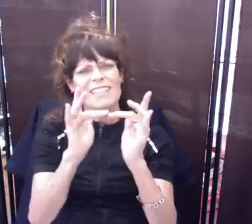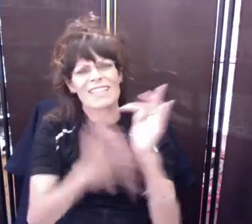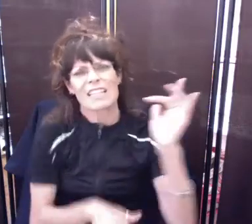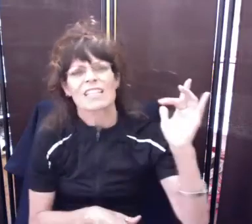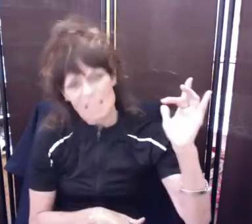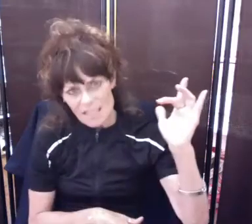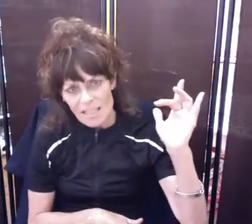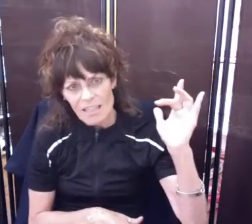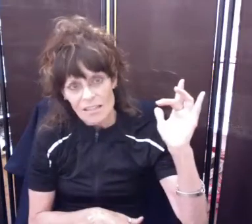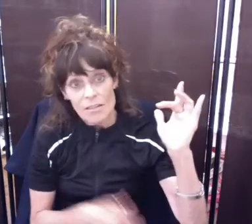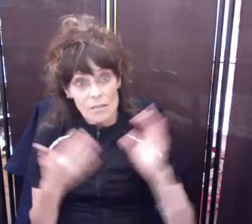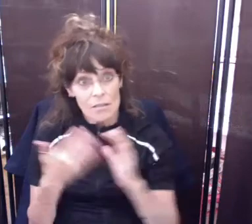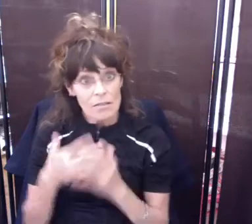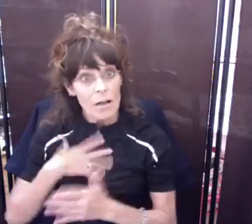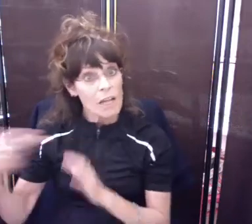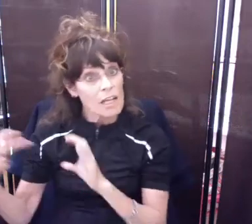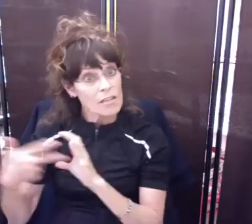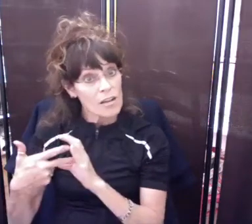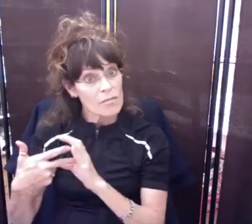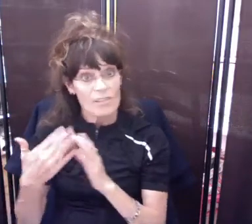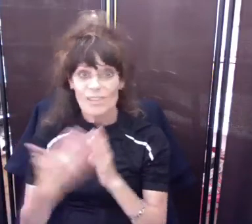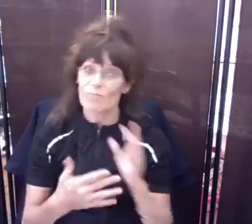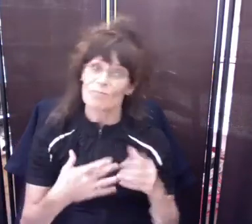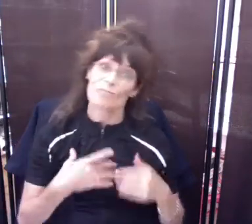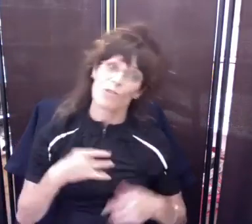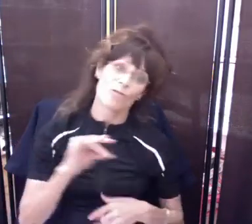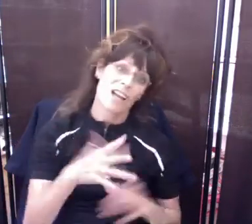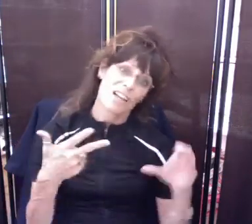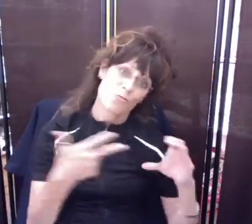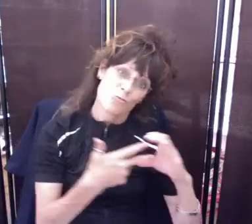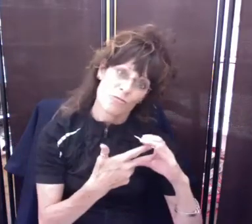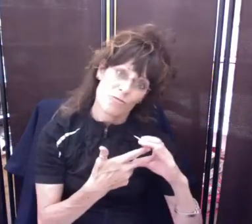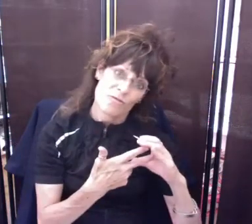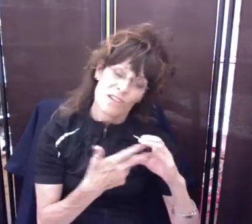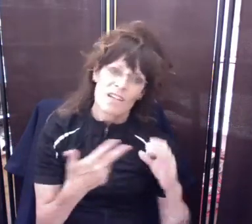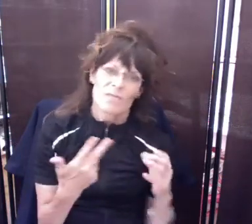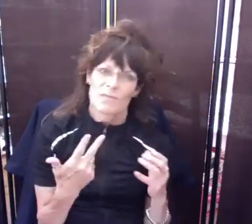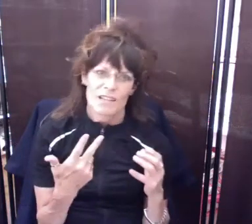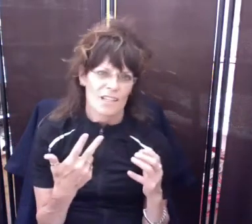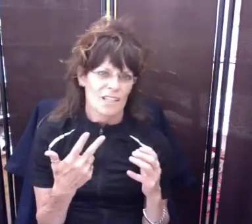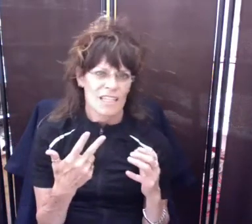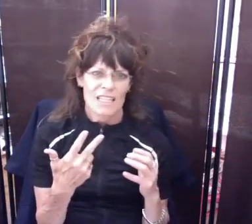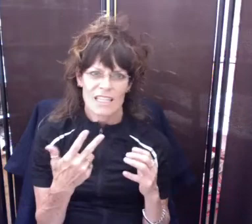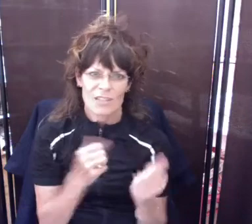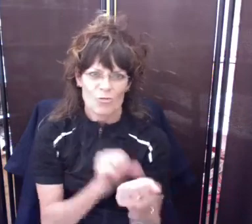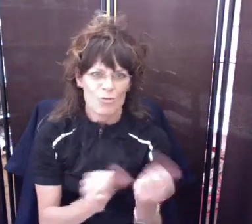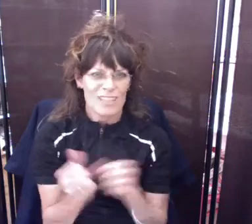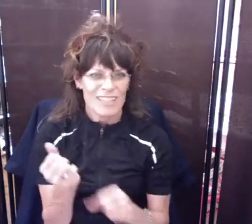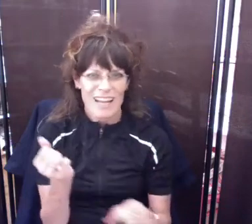this Zoom, some of us don't. But these rates are really ticking up. We are way more likely